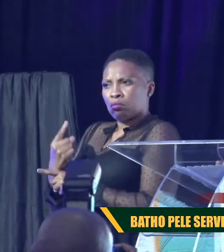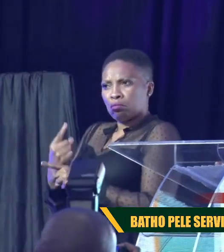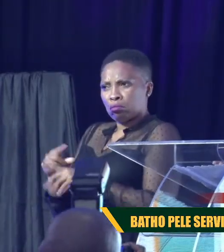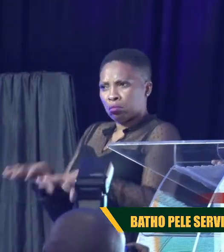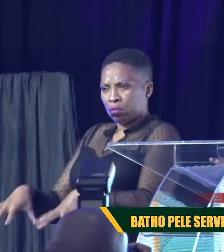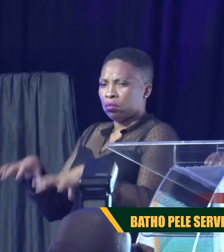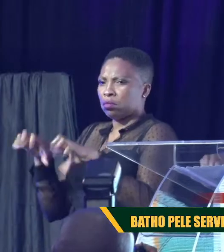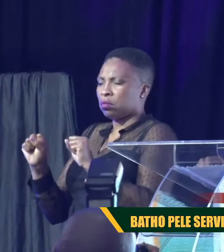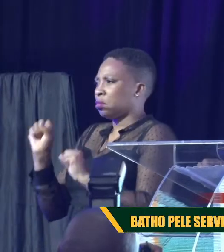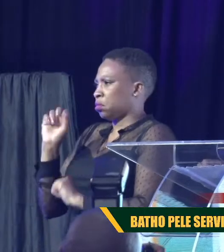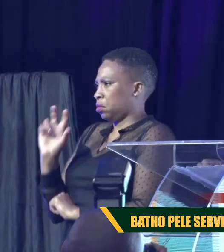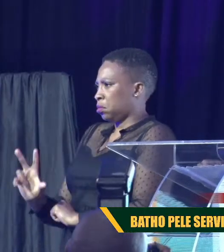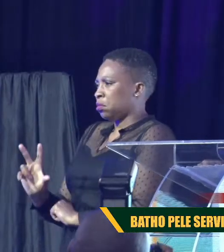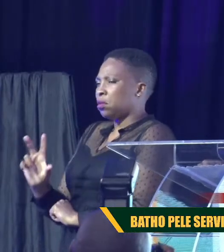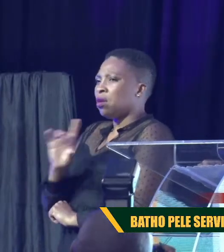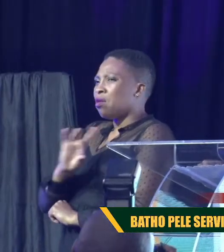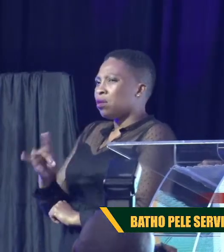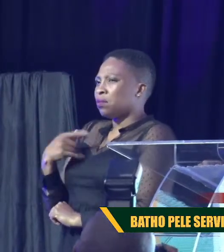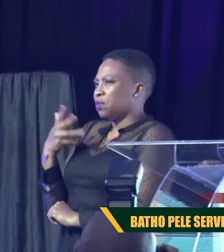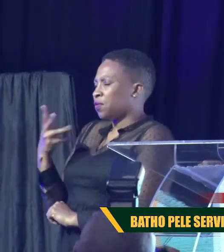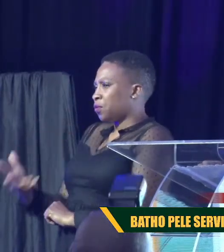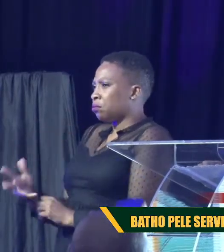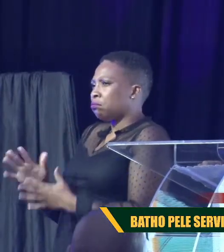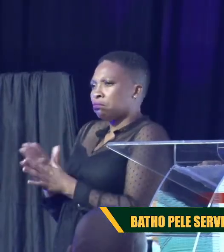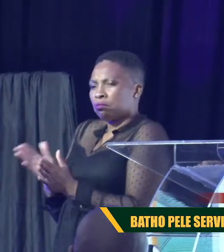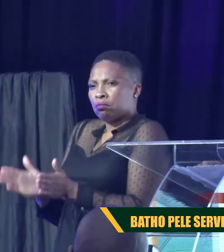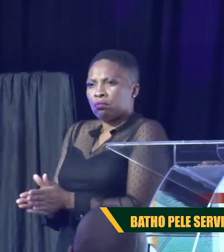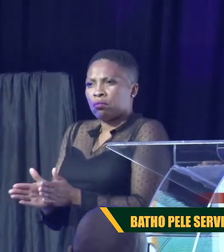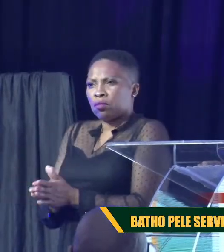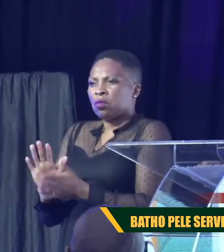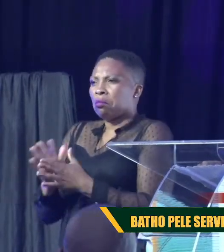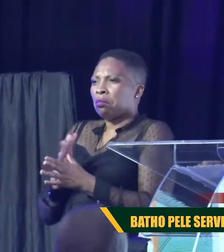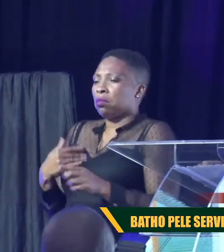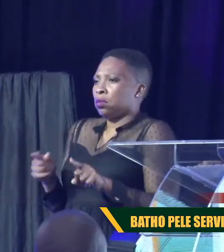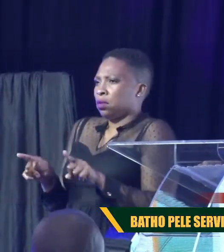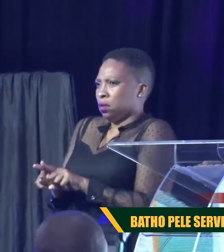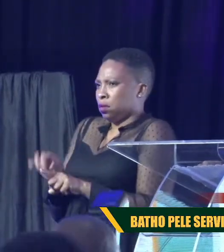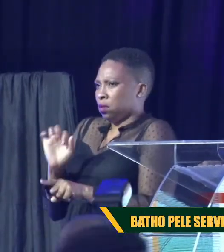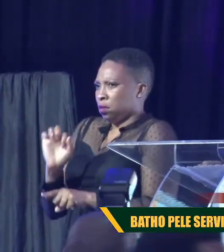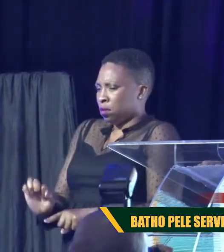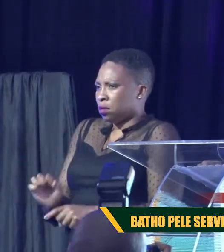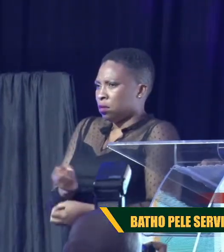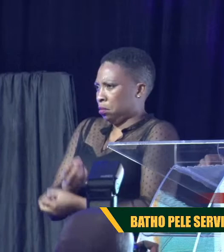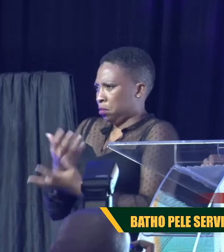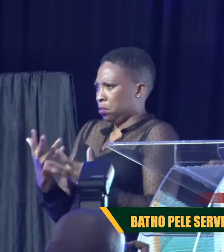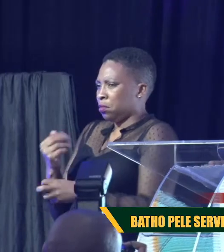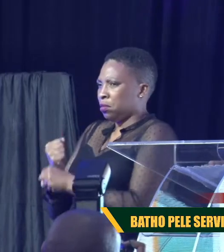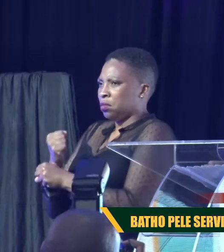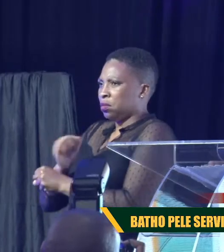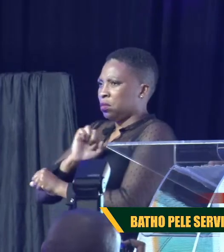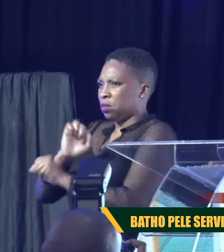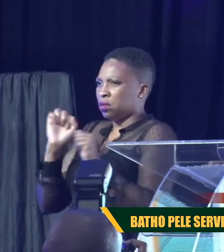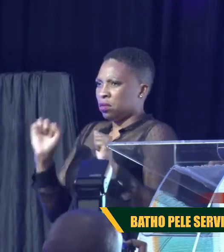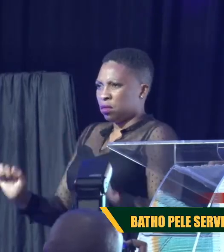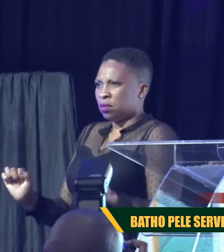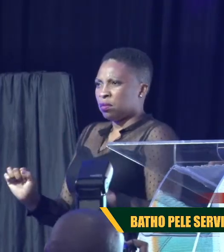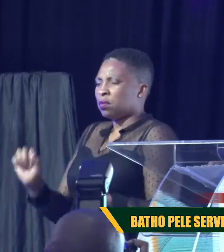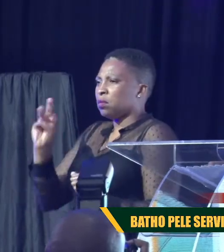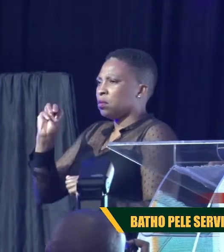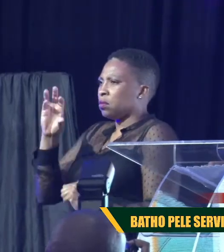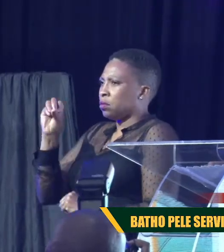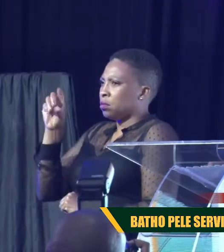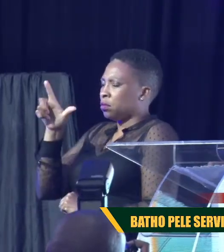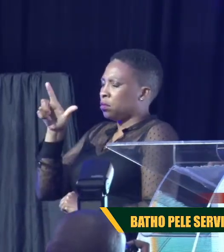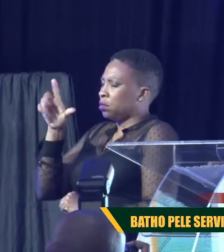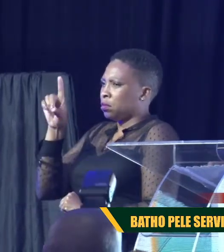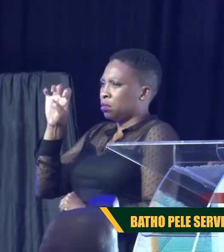there. I would like to praise the act of selflessness and heroism displayed by Brigadier Vilma Model,